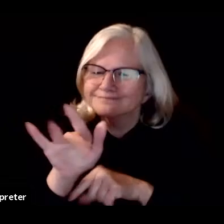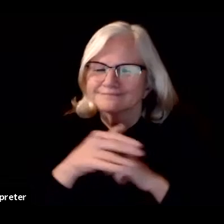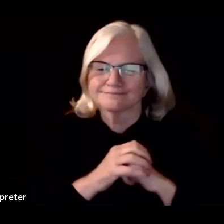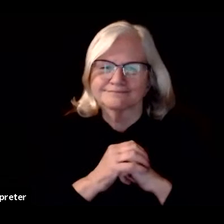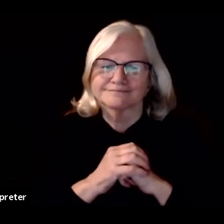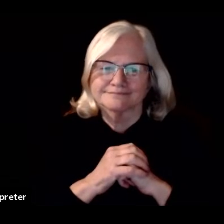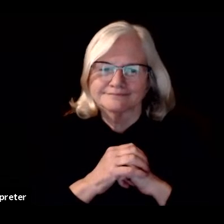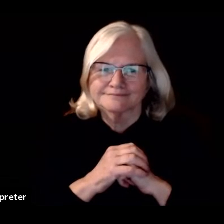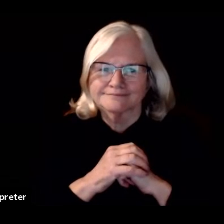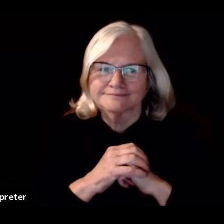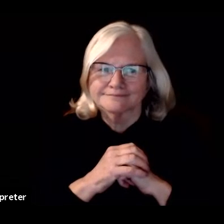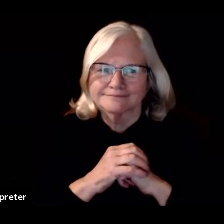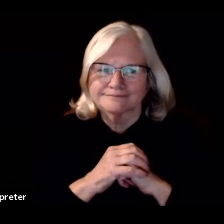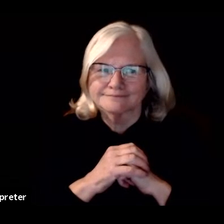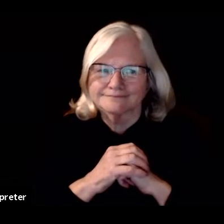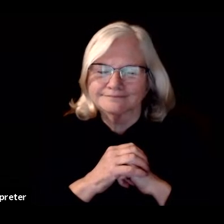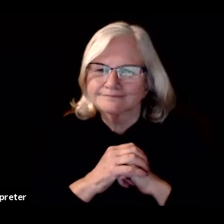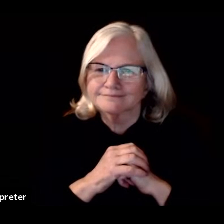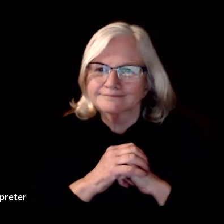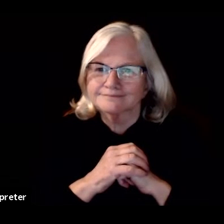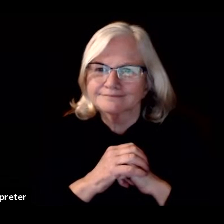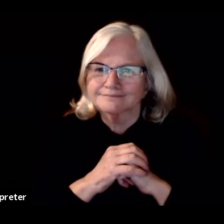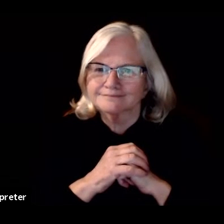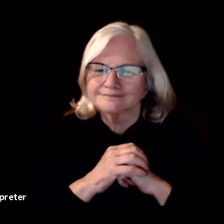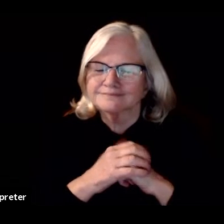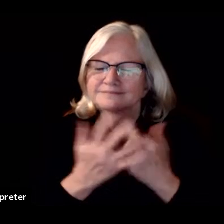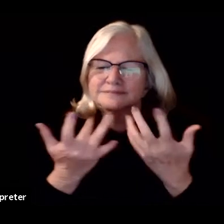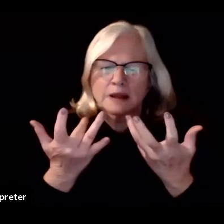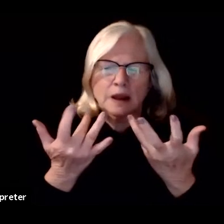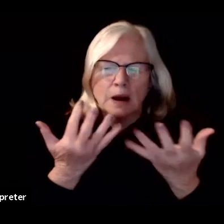We'll pause for a moment to compile the Q&A roster.